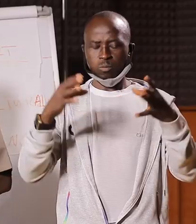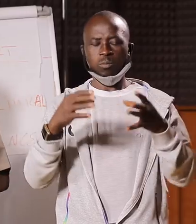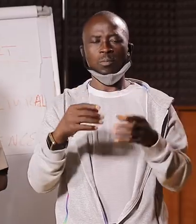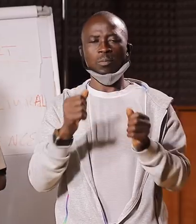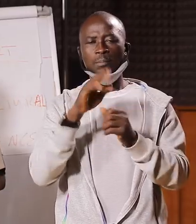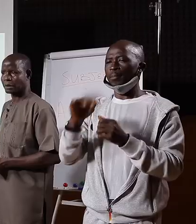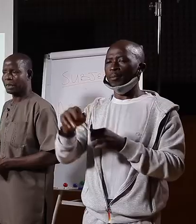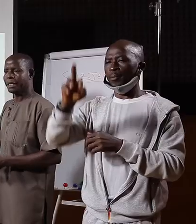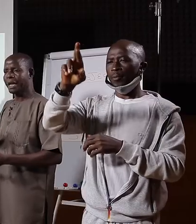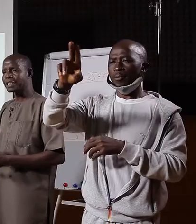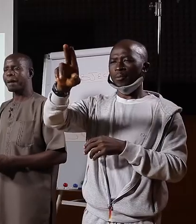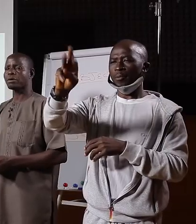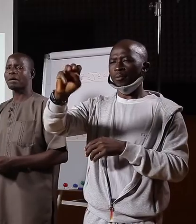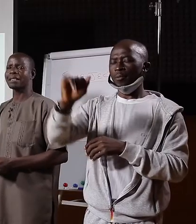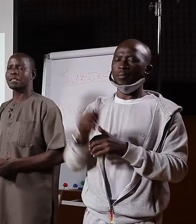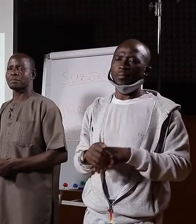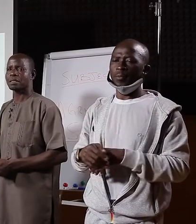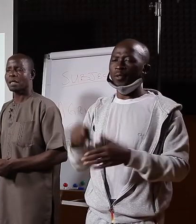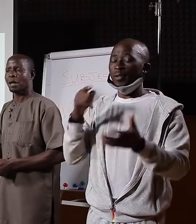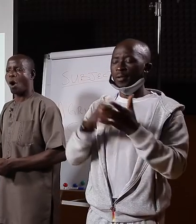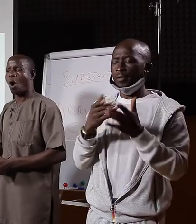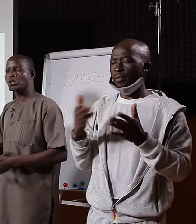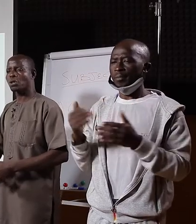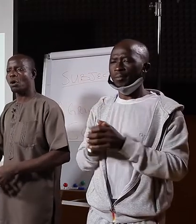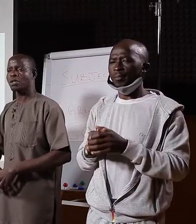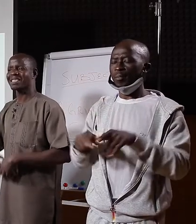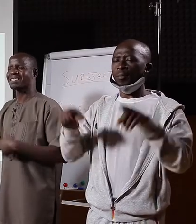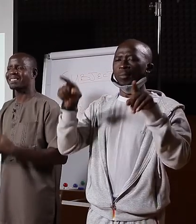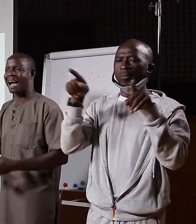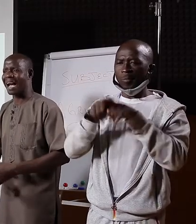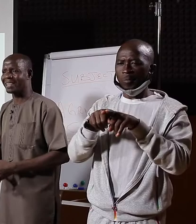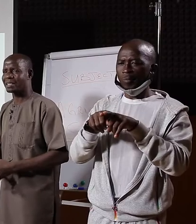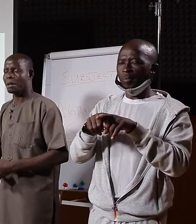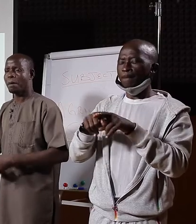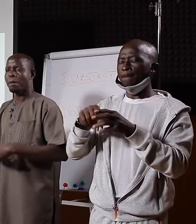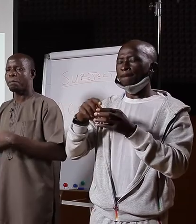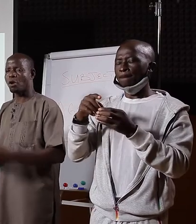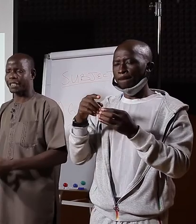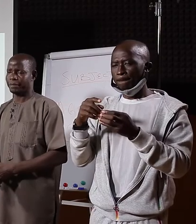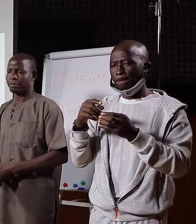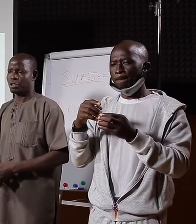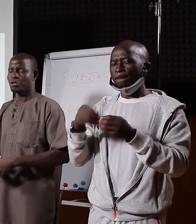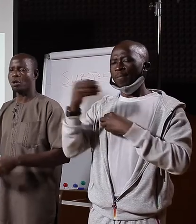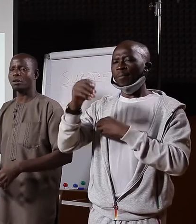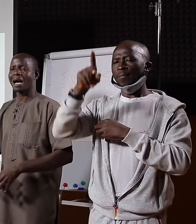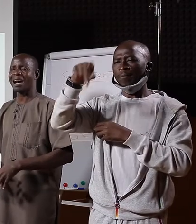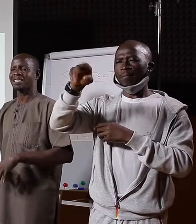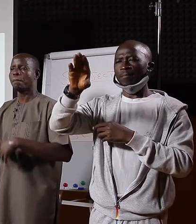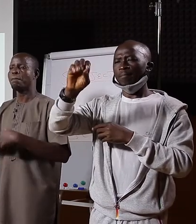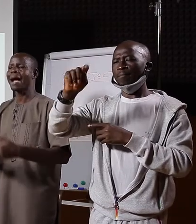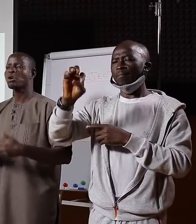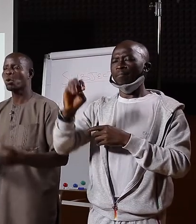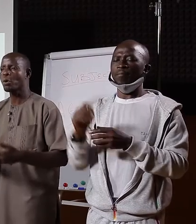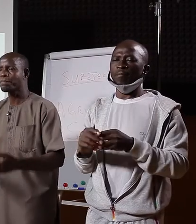ruminants. These microorganisms also synthesize protein known